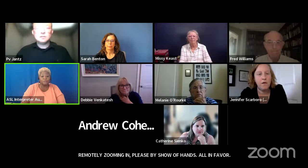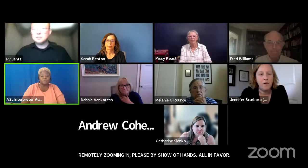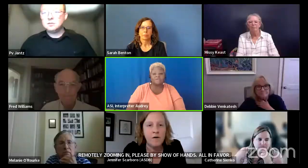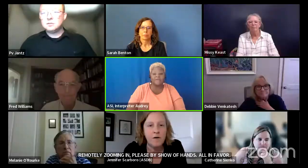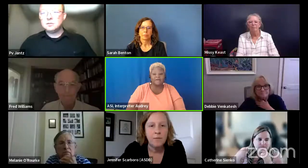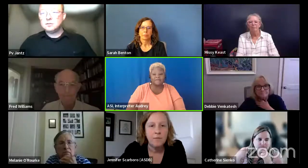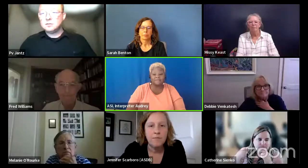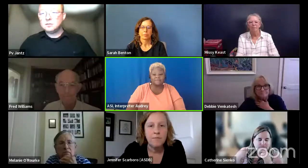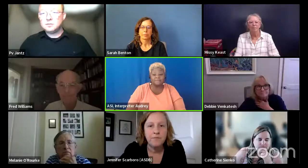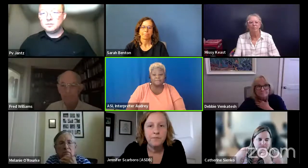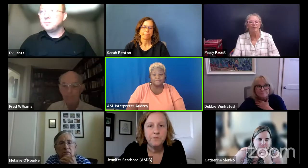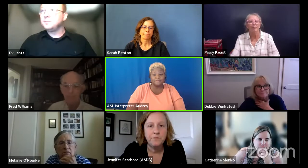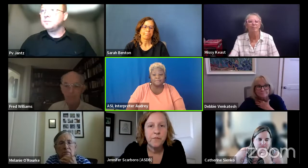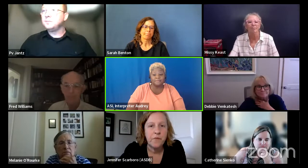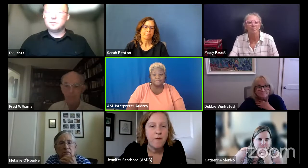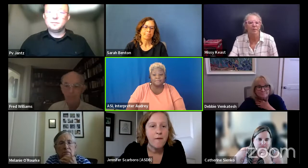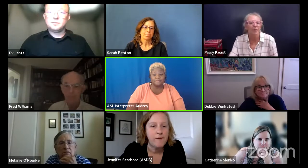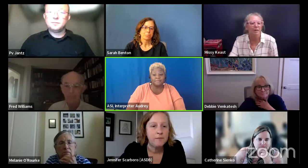The motion carries.